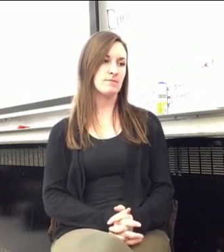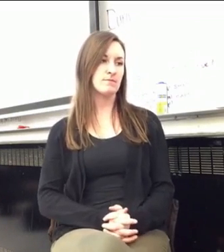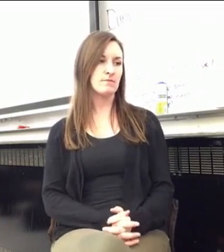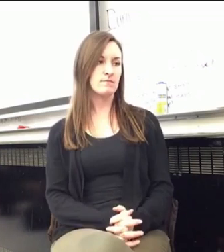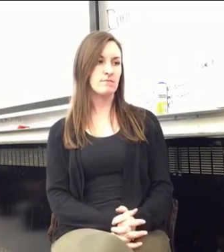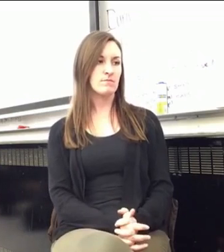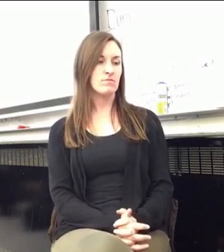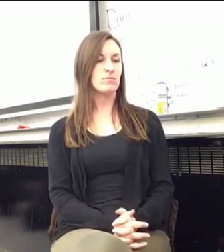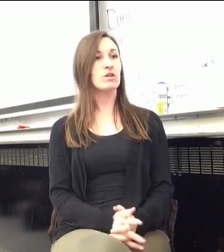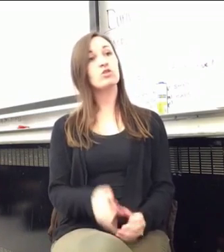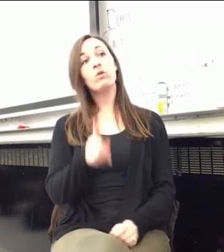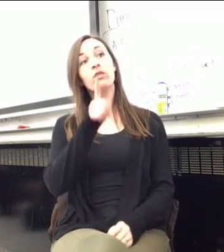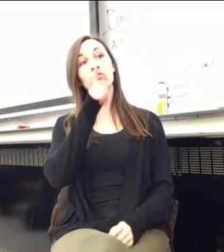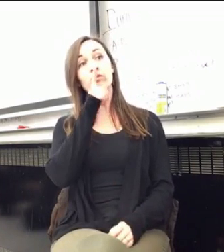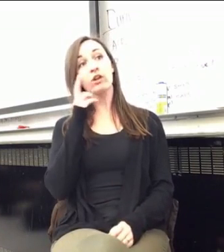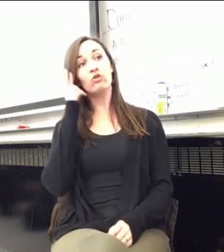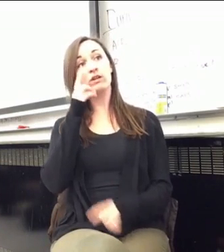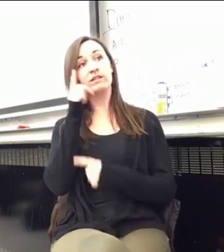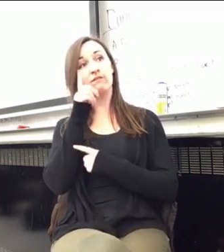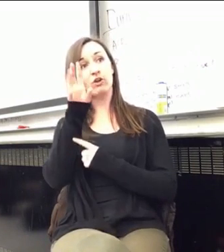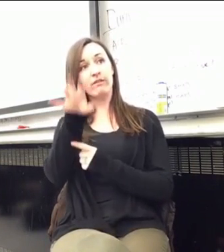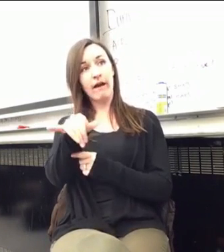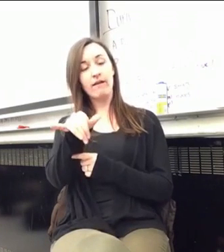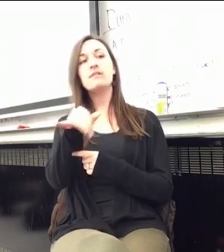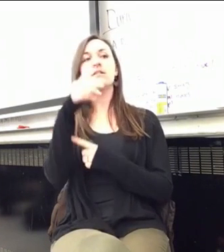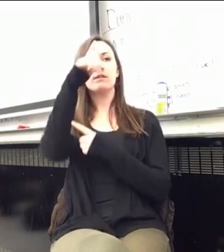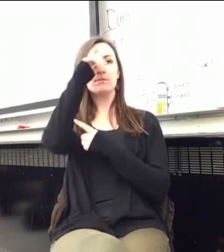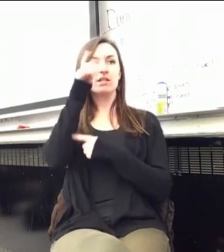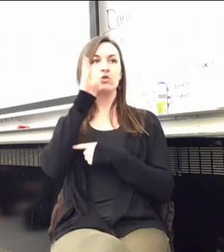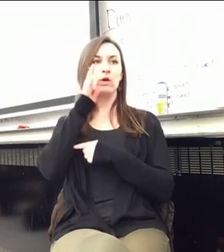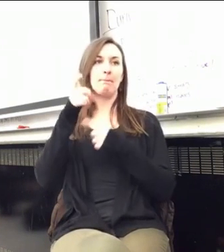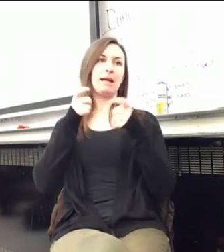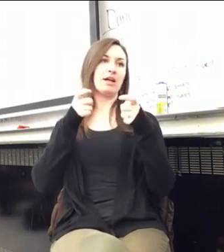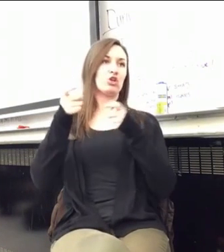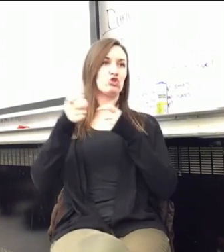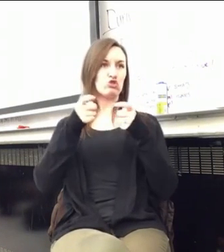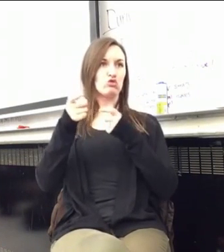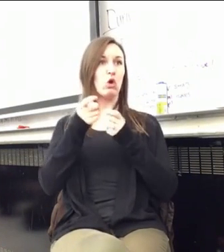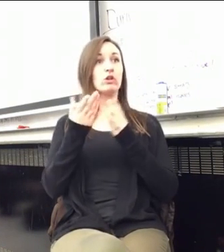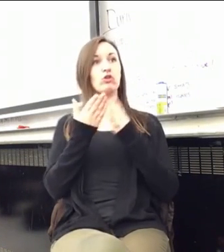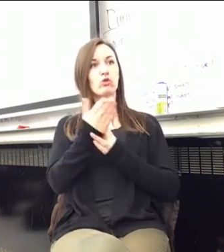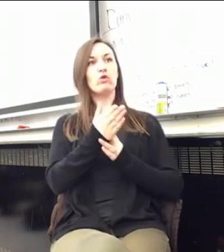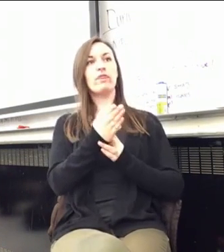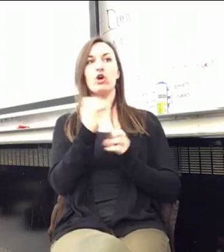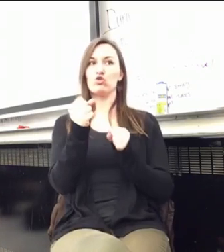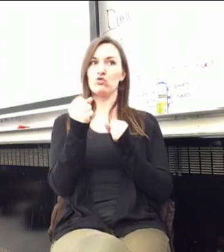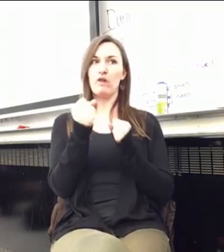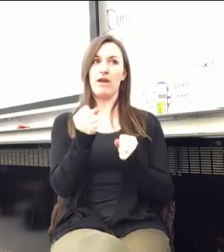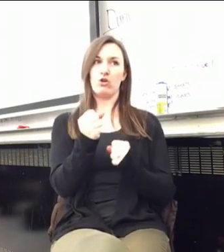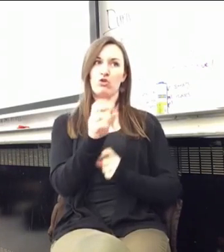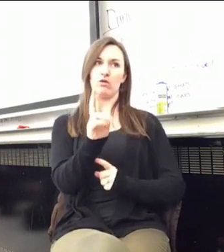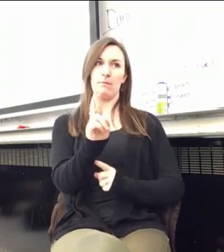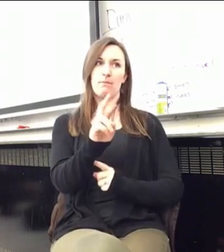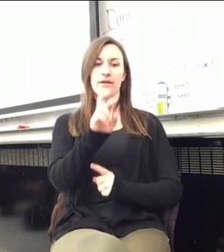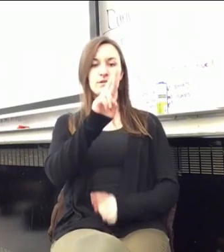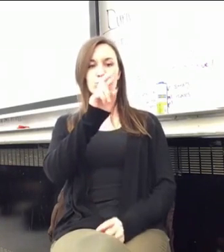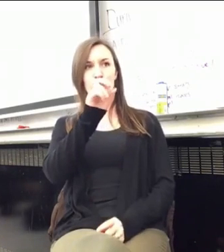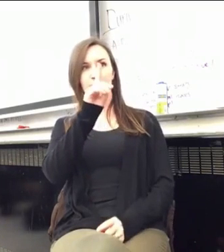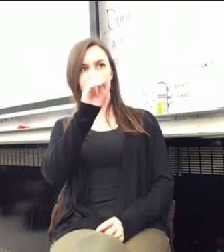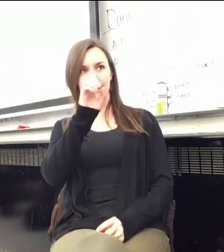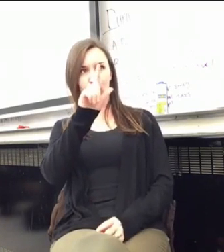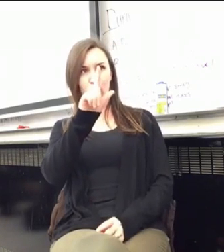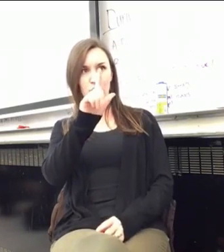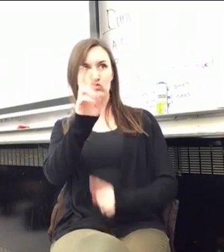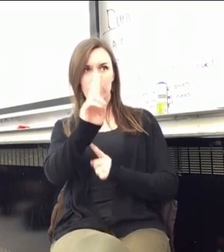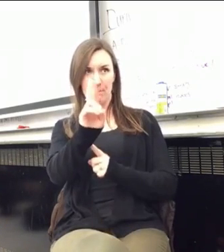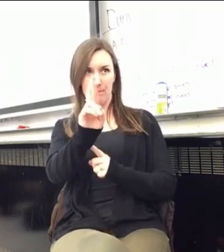Now, the real reason for this is because it is going to be controlled by the radical Republicans. So the first attempt to be able to give rights is going to